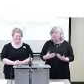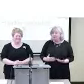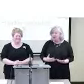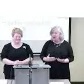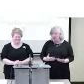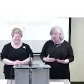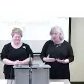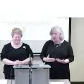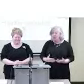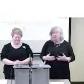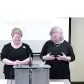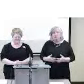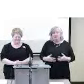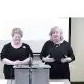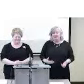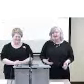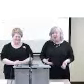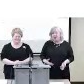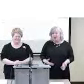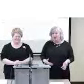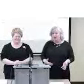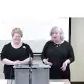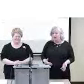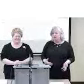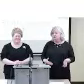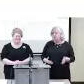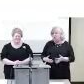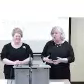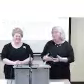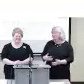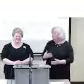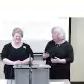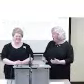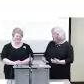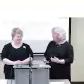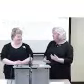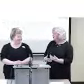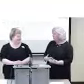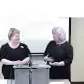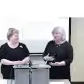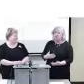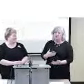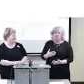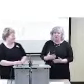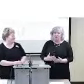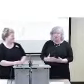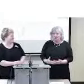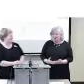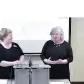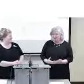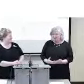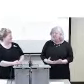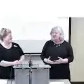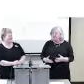going beyond college you will begin to network when you start working in jobs in your careers when you go to